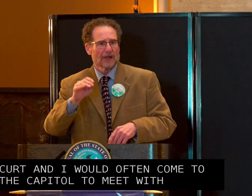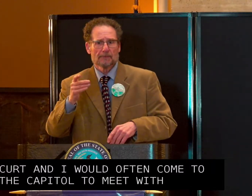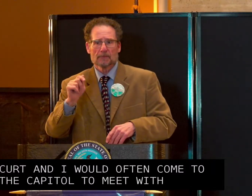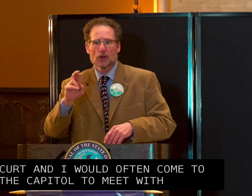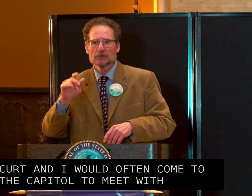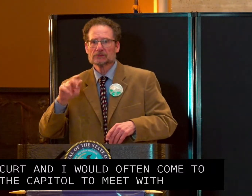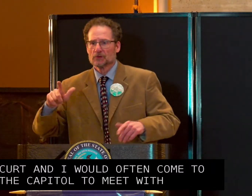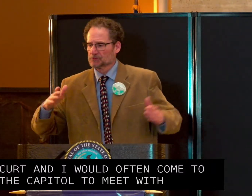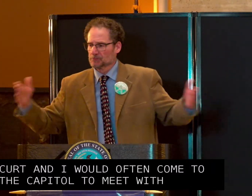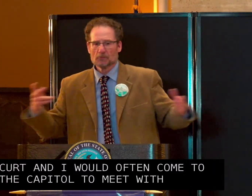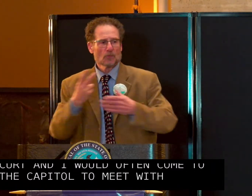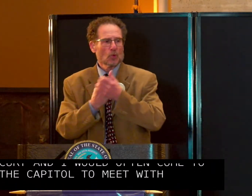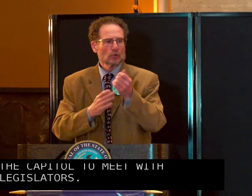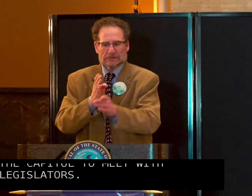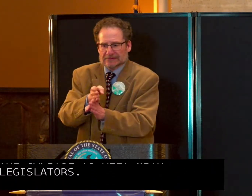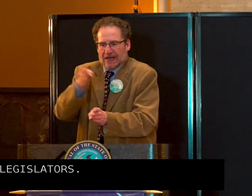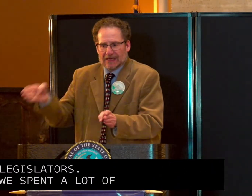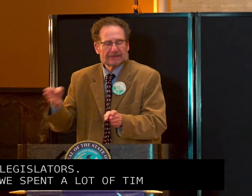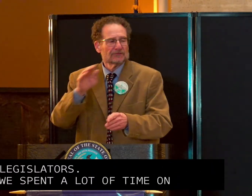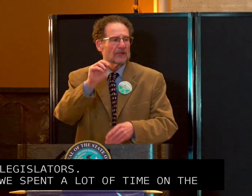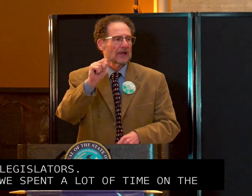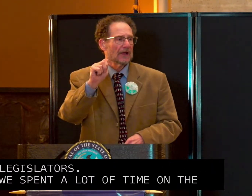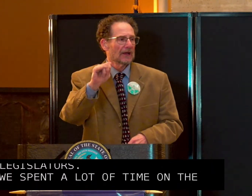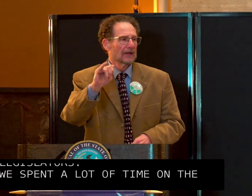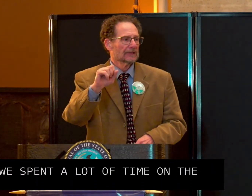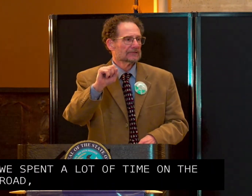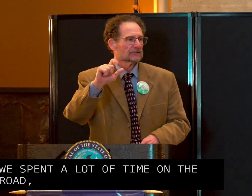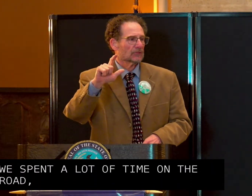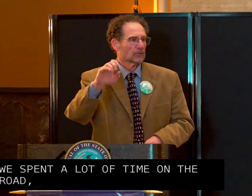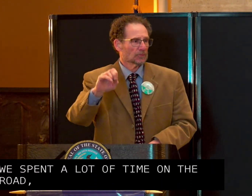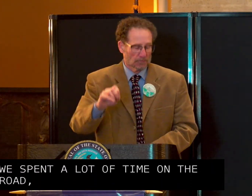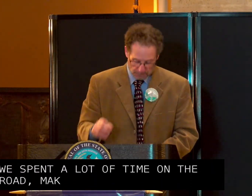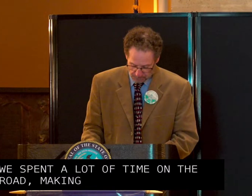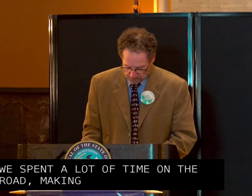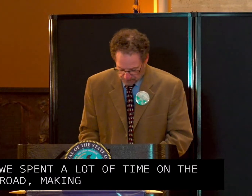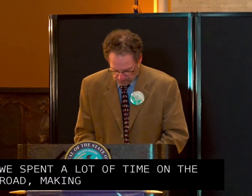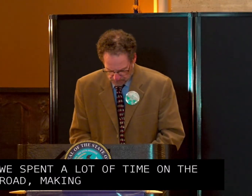road, making our rounds here